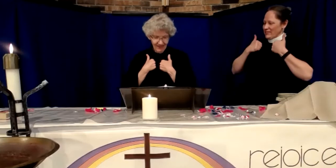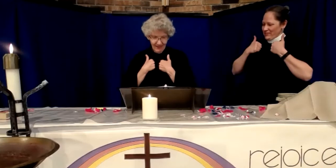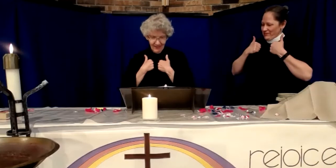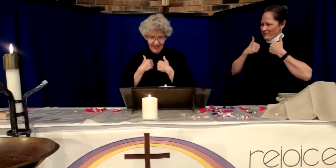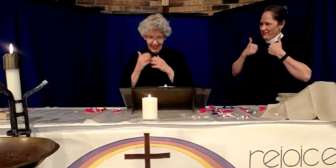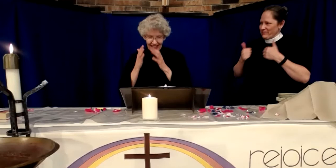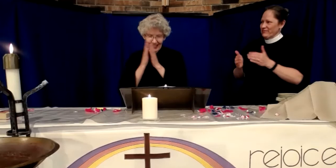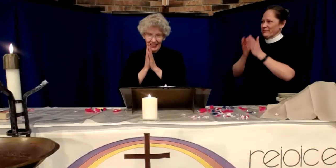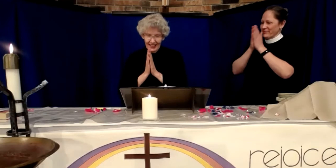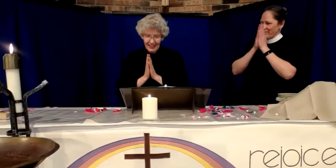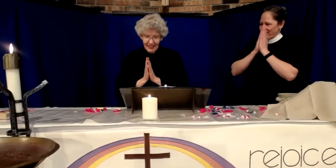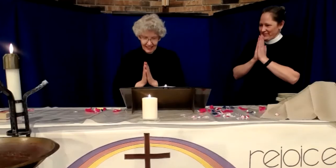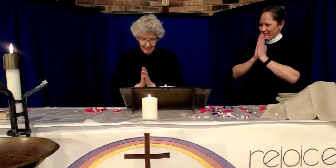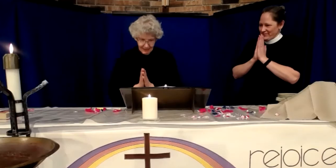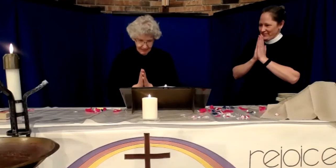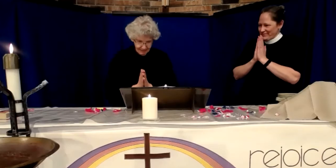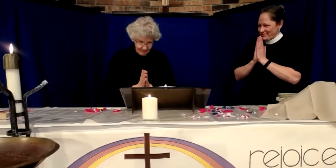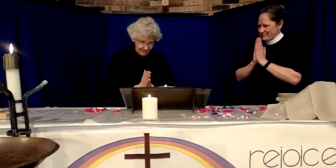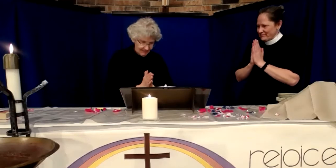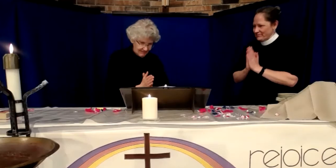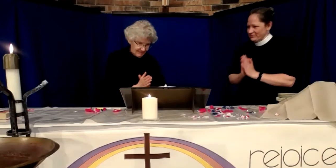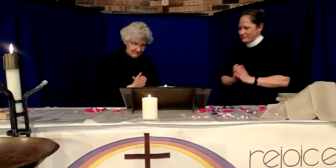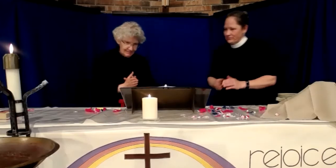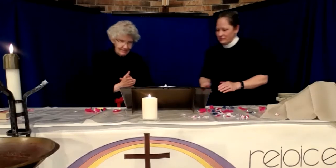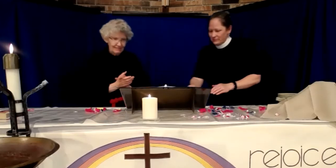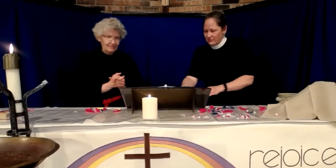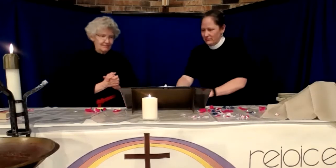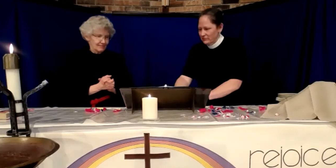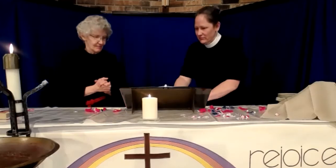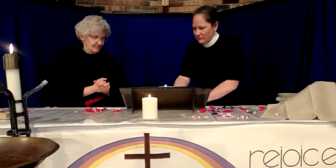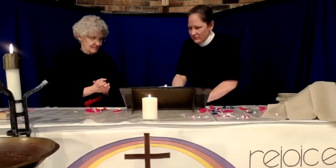life. Amen.